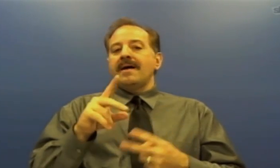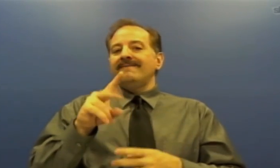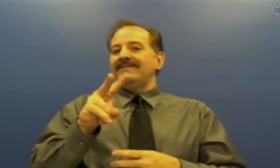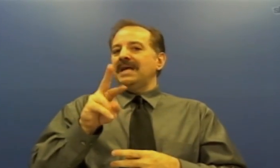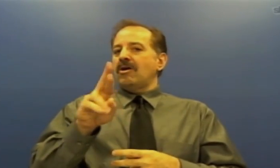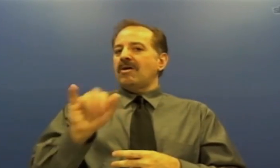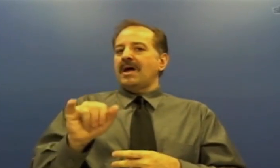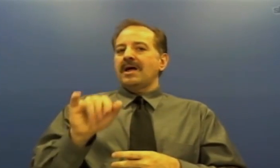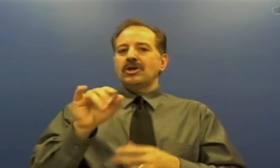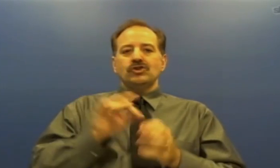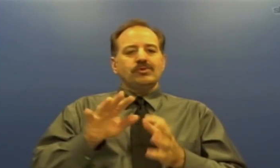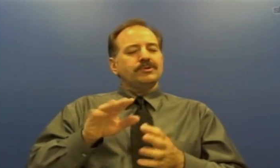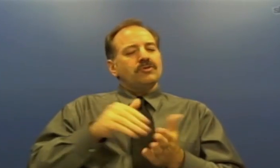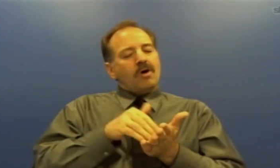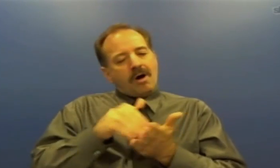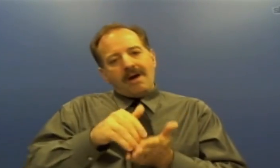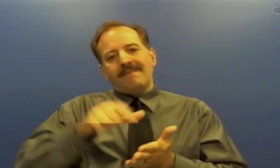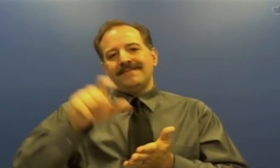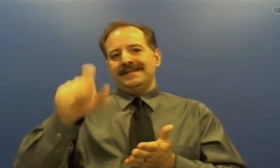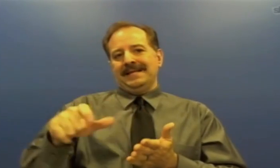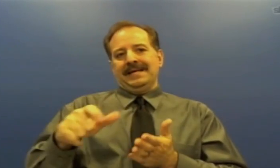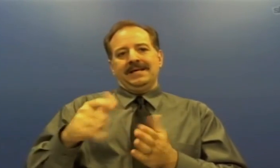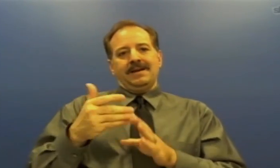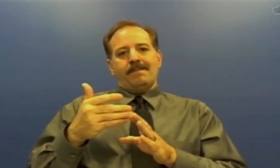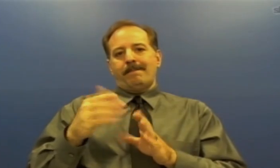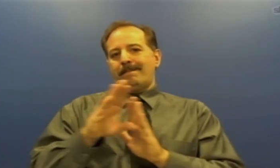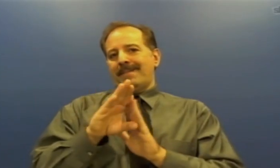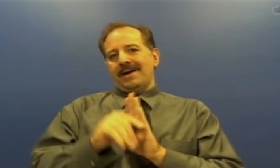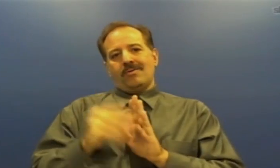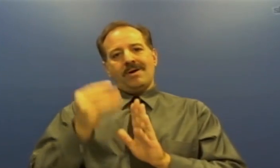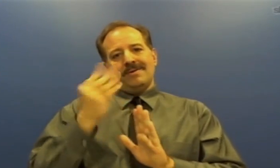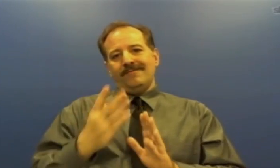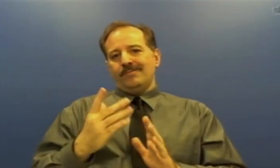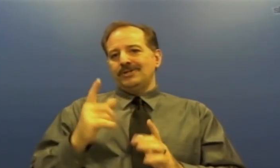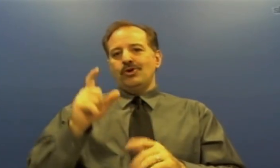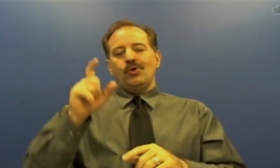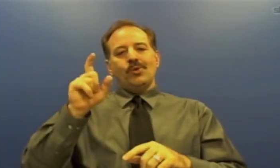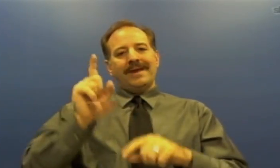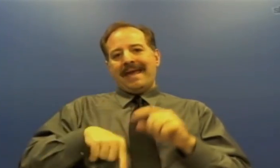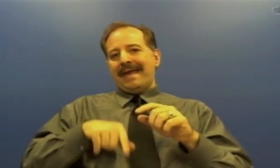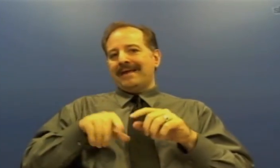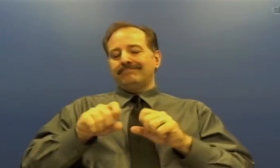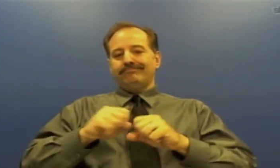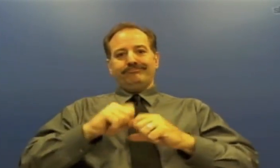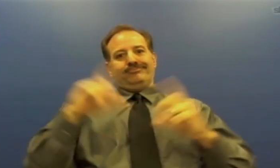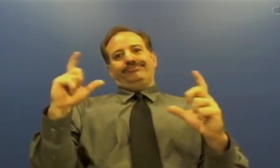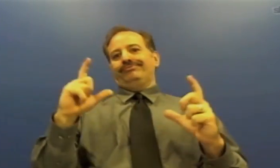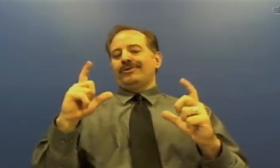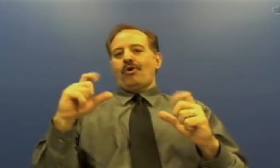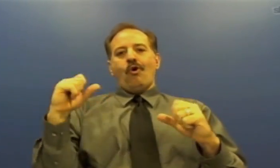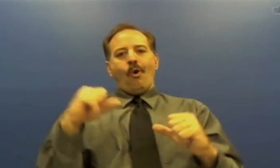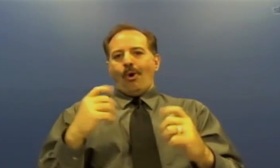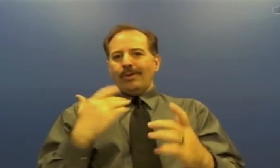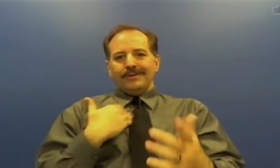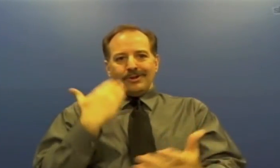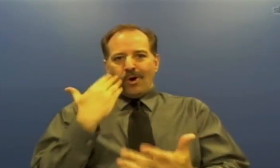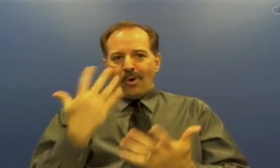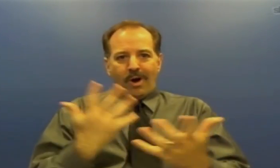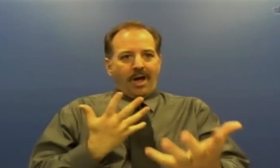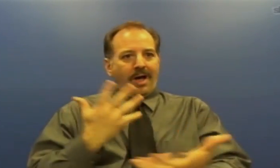considered when VRI is being provided. Another thing is that VRI interpreters often need background information. We